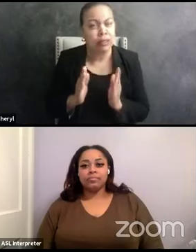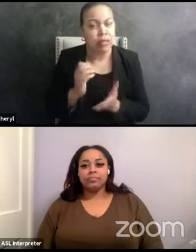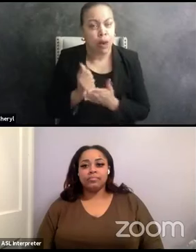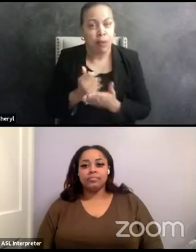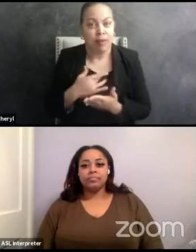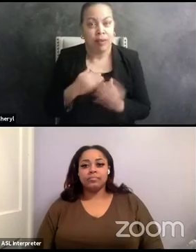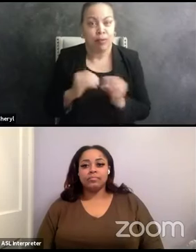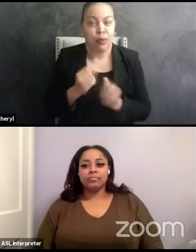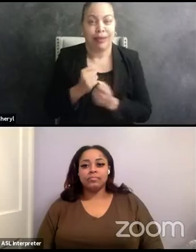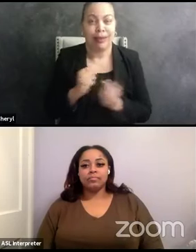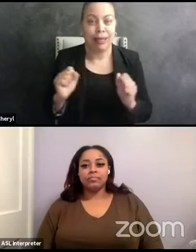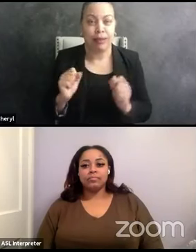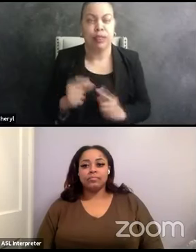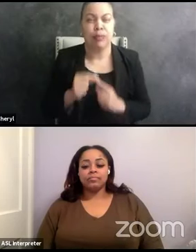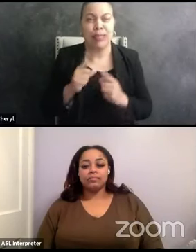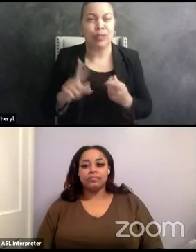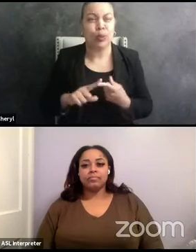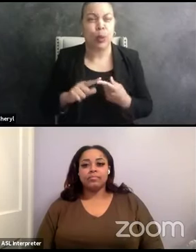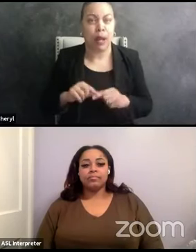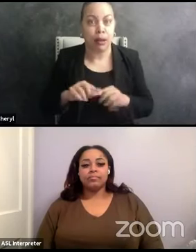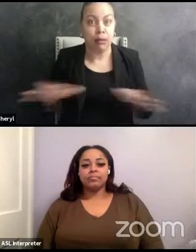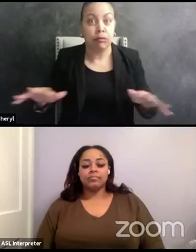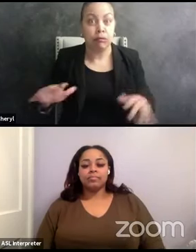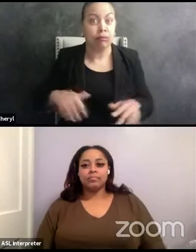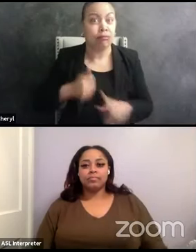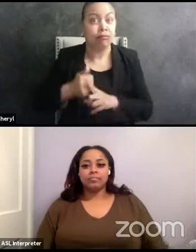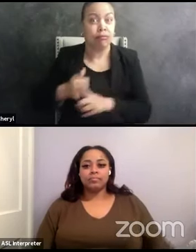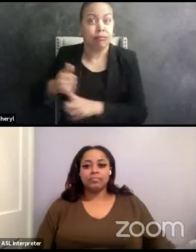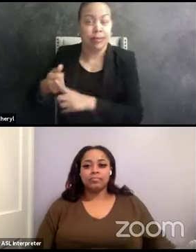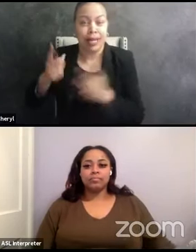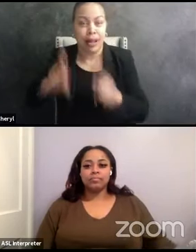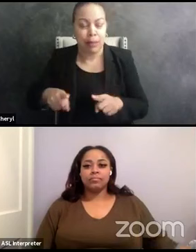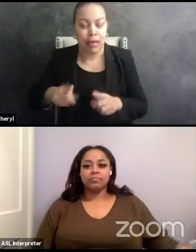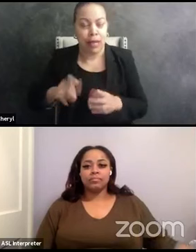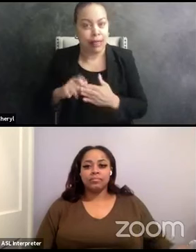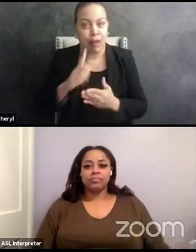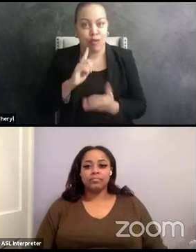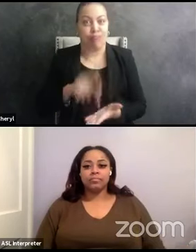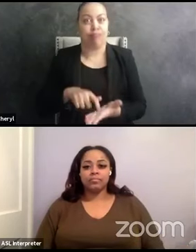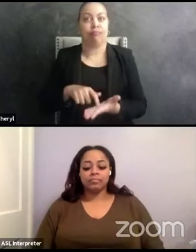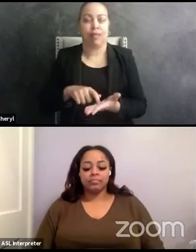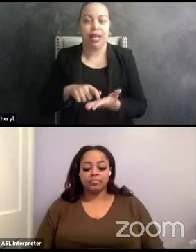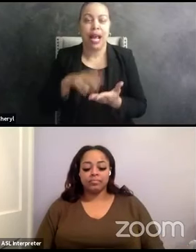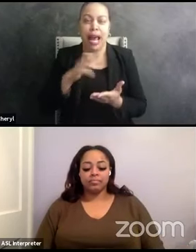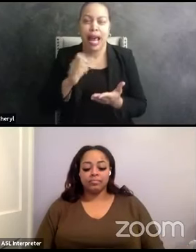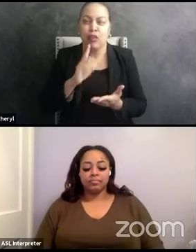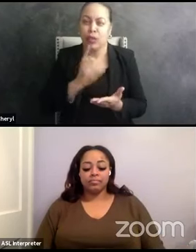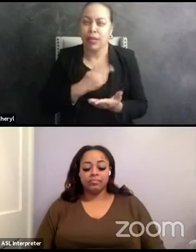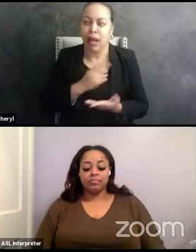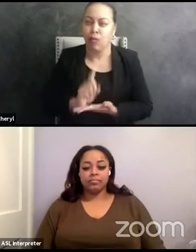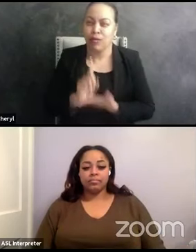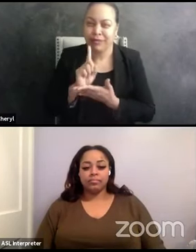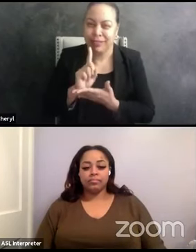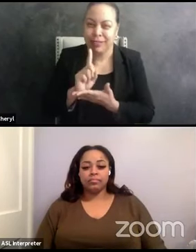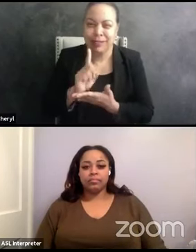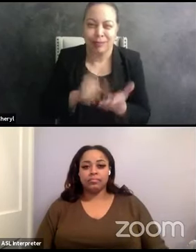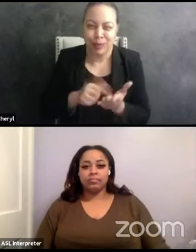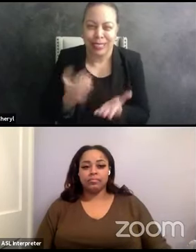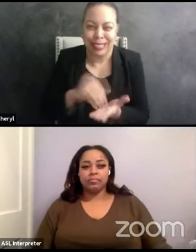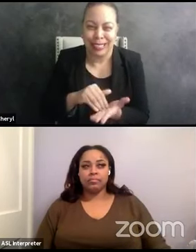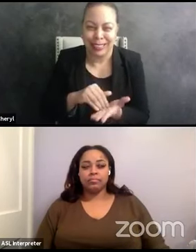pandemic. And so it kind of underlined that for me, and then also underlined how deep our privilege is as a family right